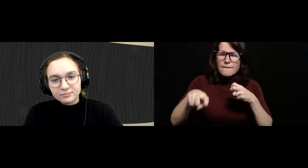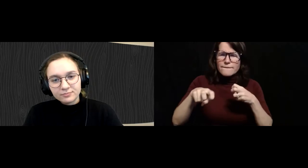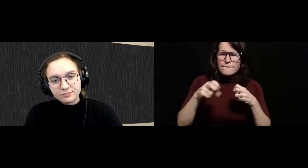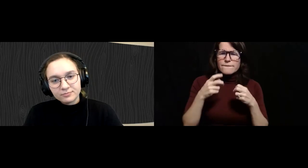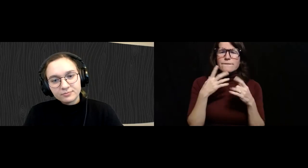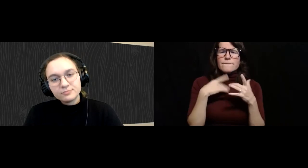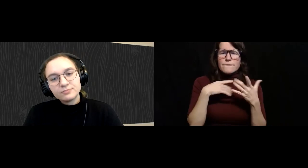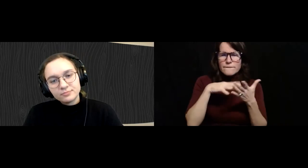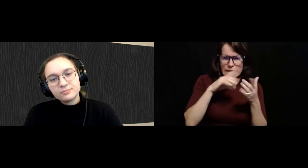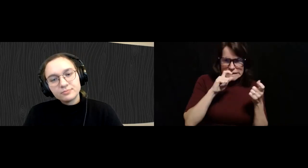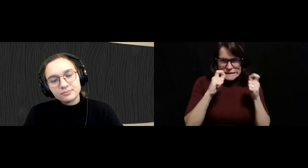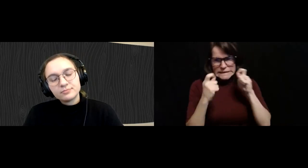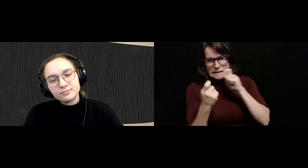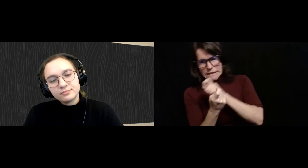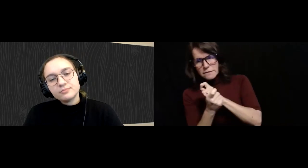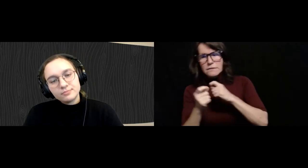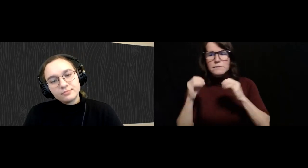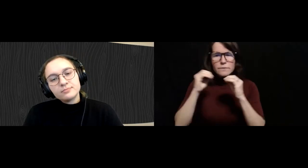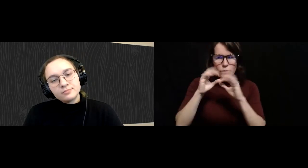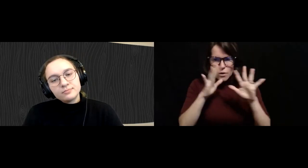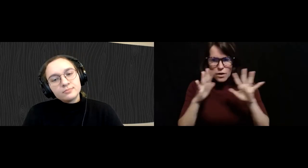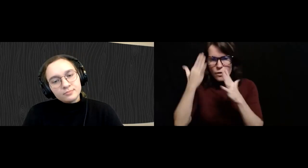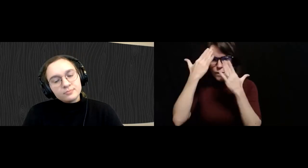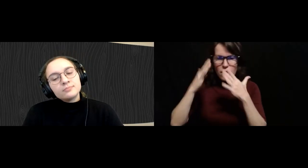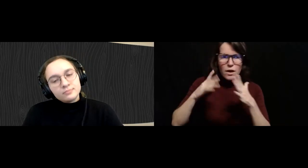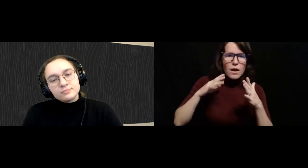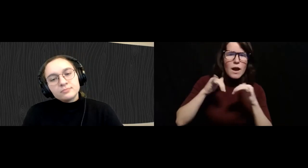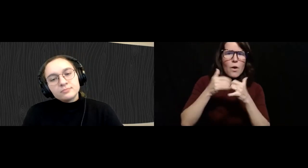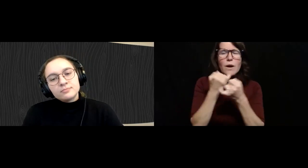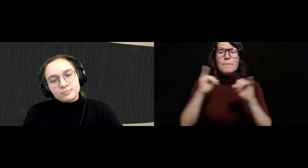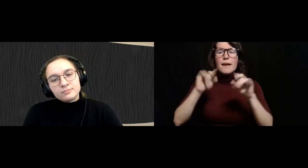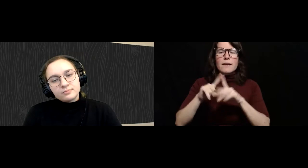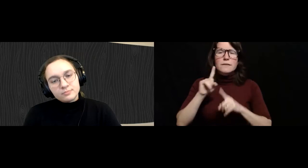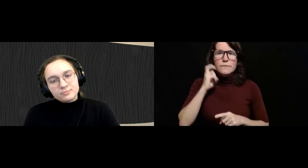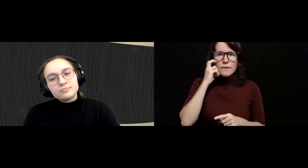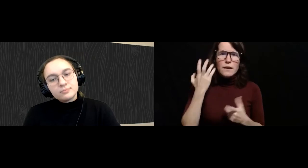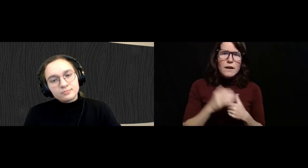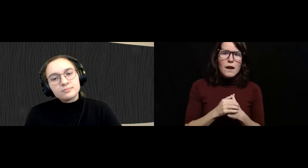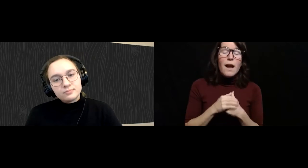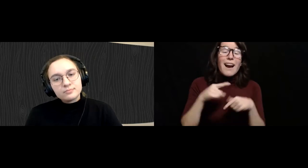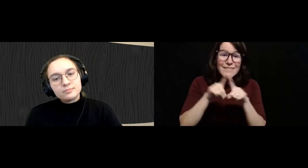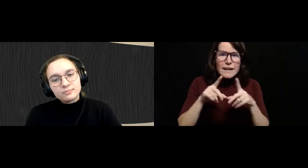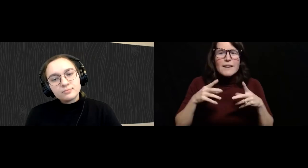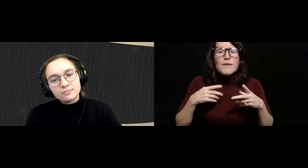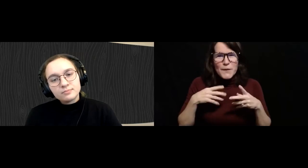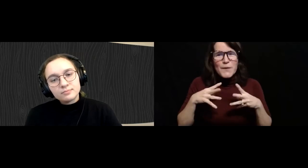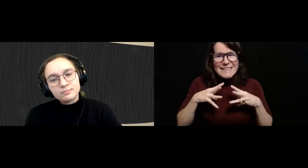And, you know, independence is a tough thing to transition from being independent to a little bit more dependent. And we want deafblind people to